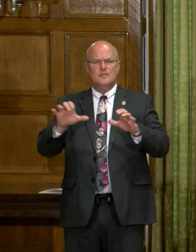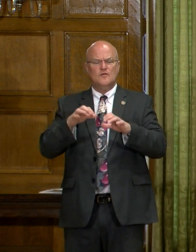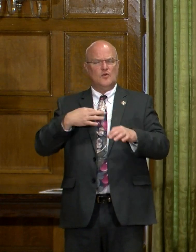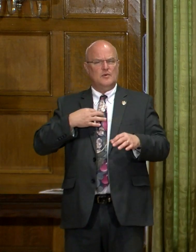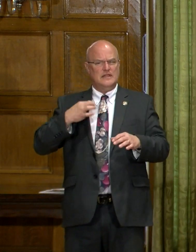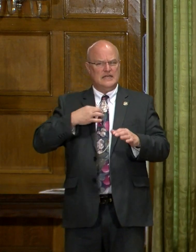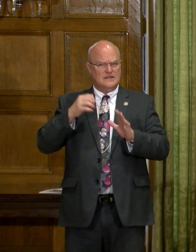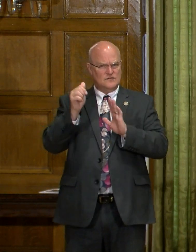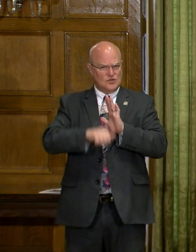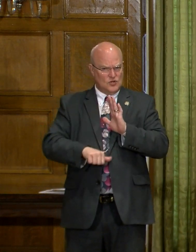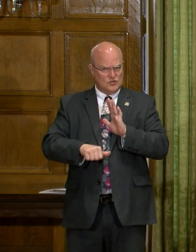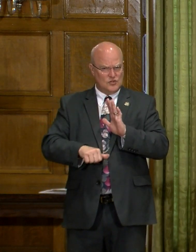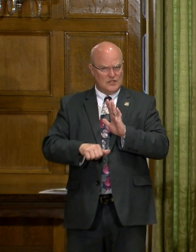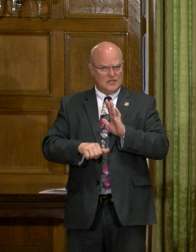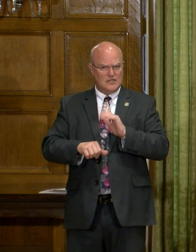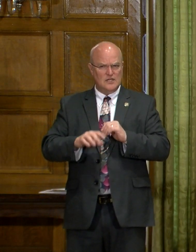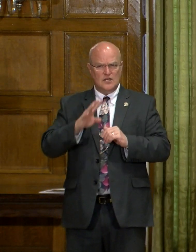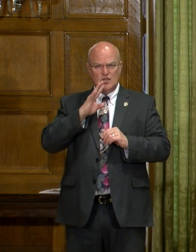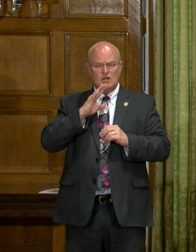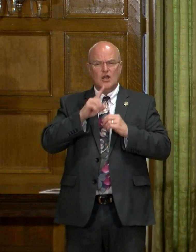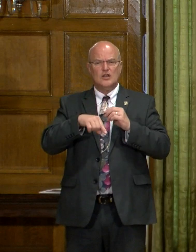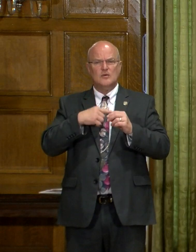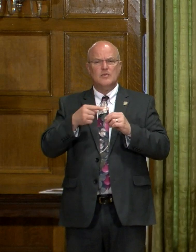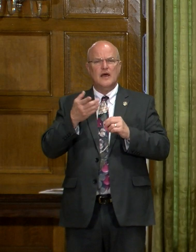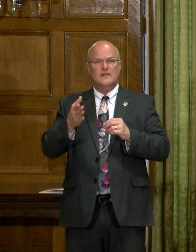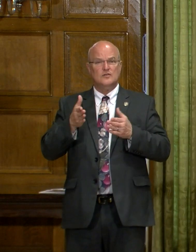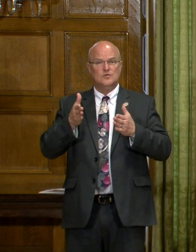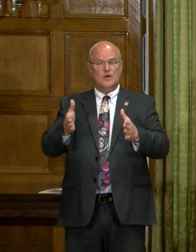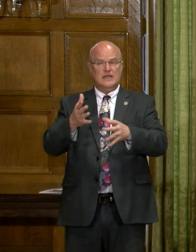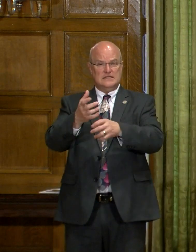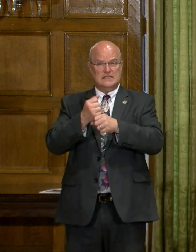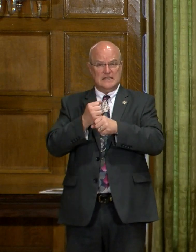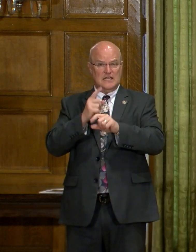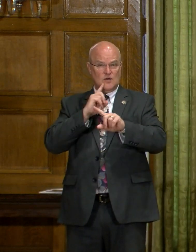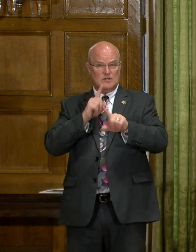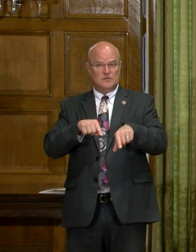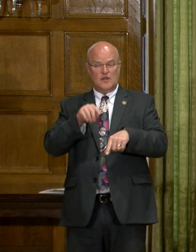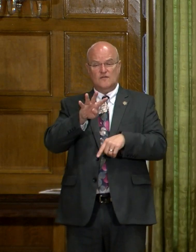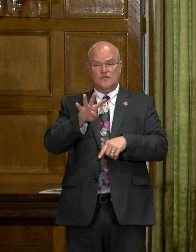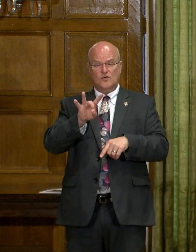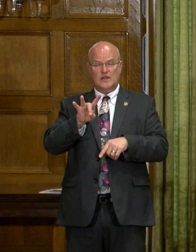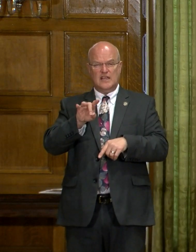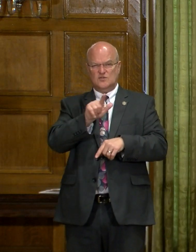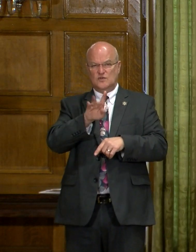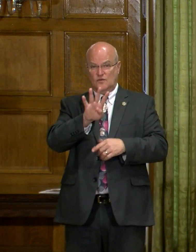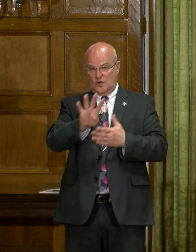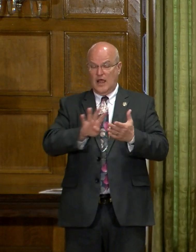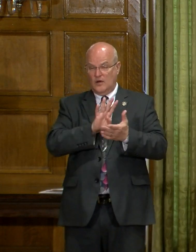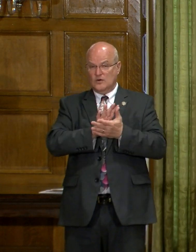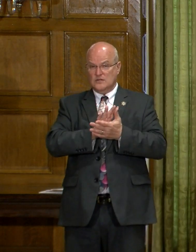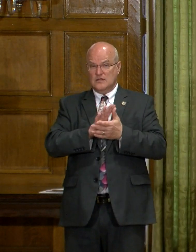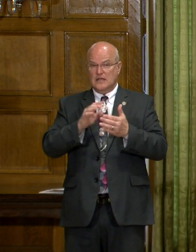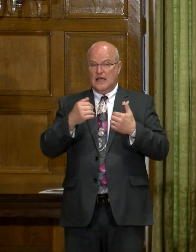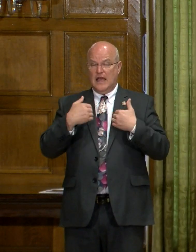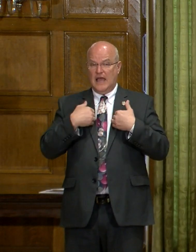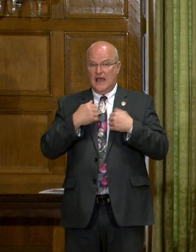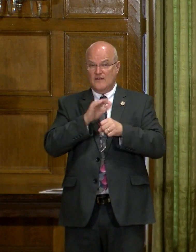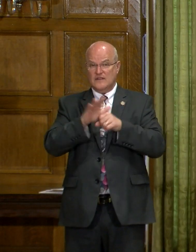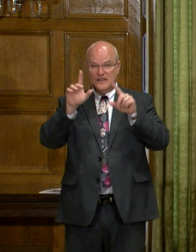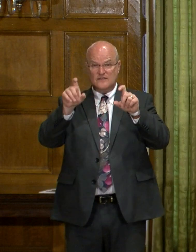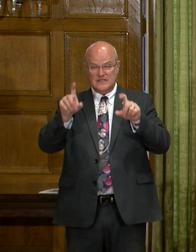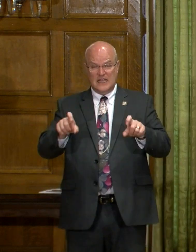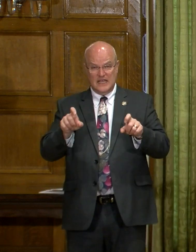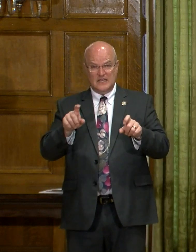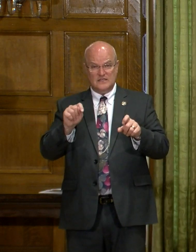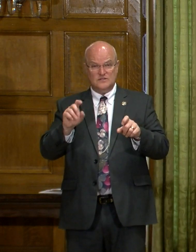elective surgeries, you talked about that there is ways to get a response in 48 or even 24 hours. Do they have enough tests